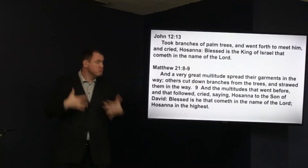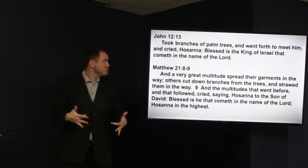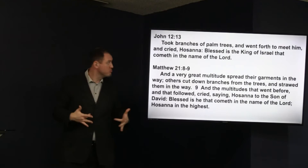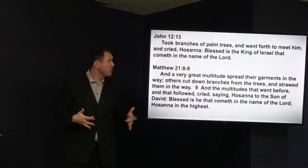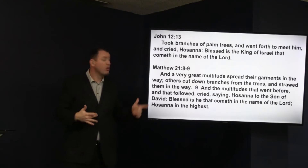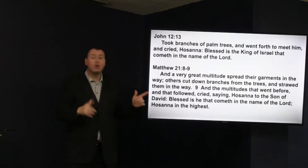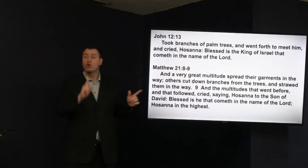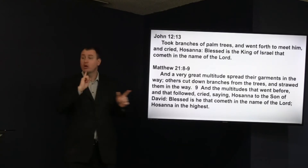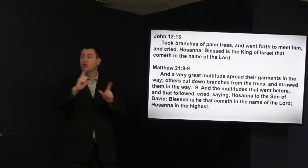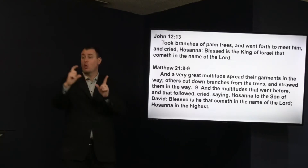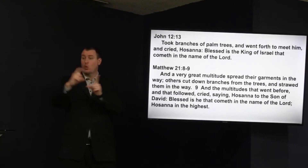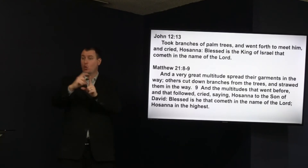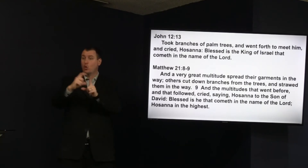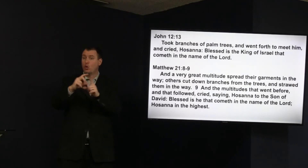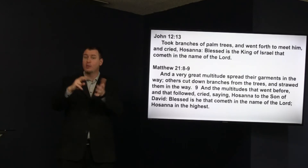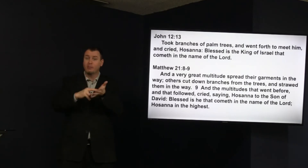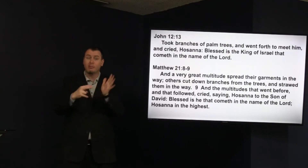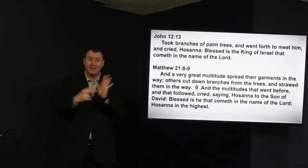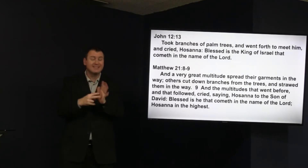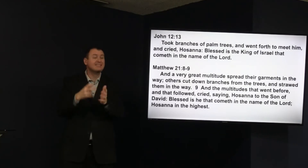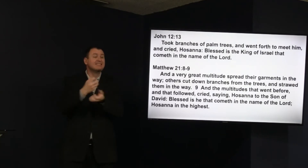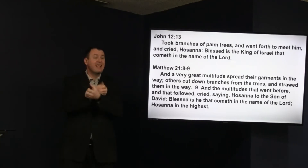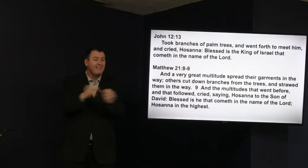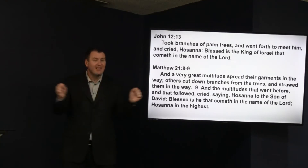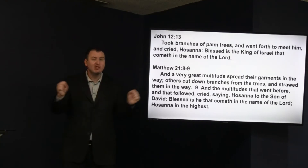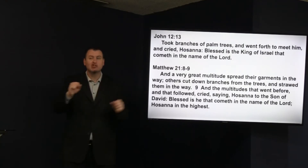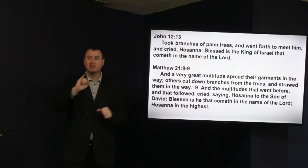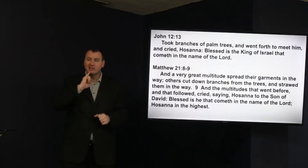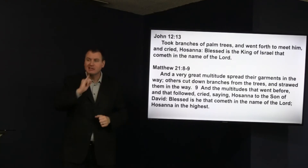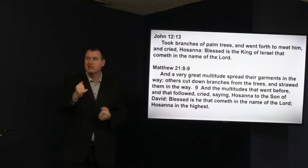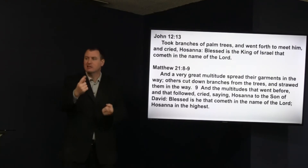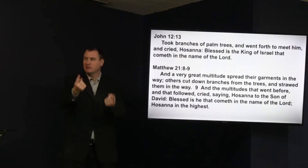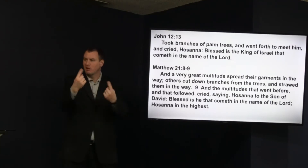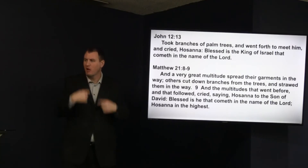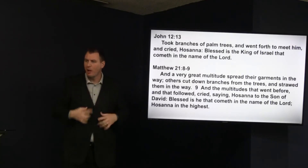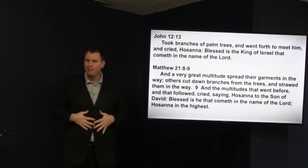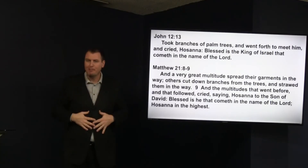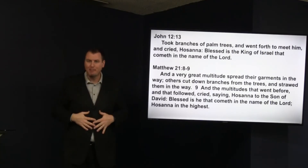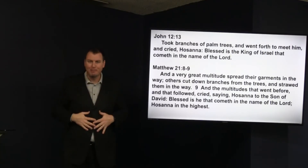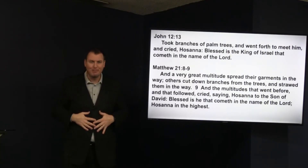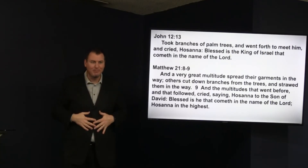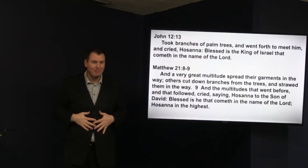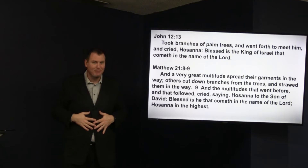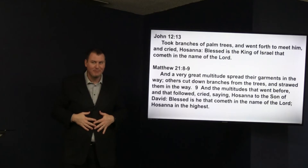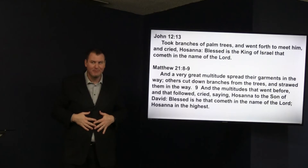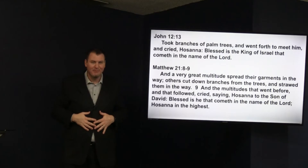this, Hosanna. The word means salvation is